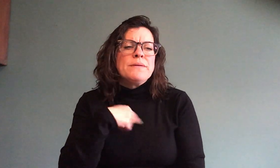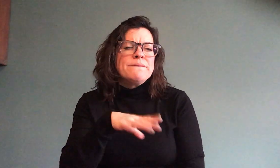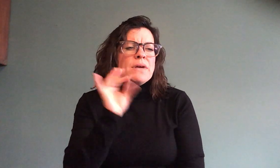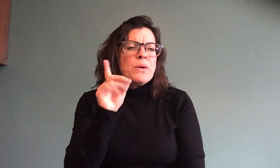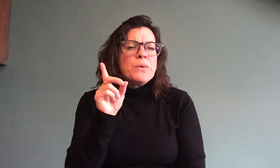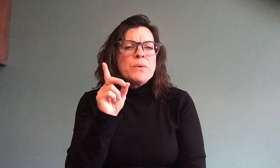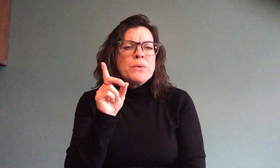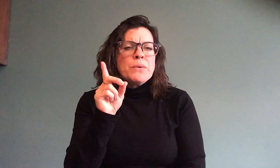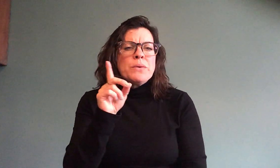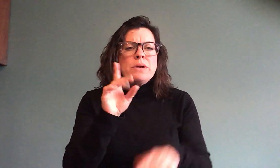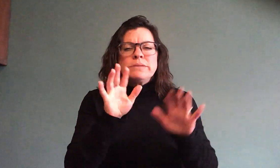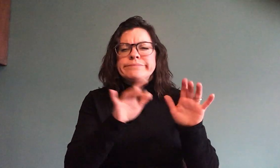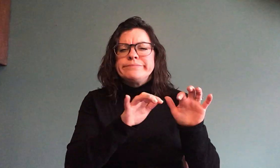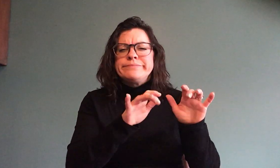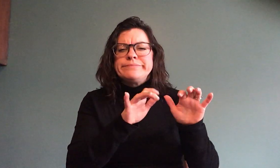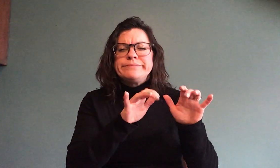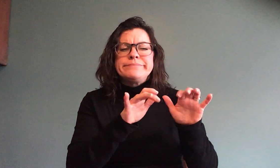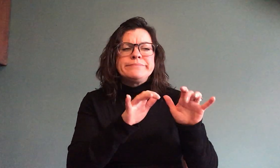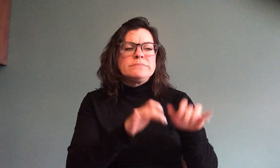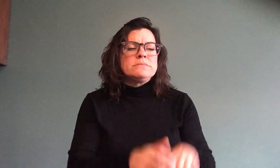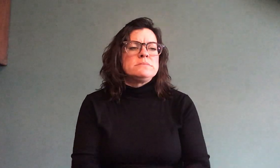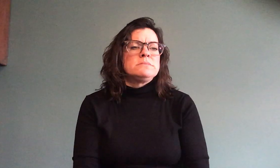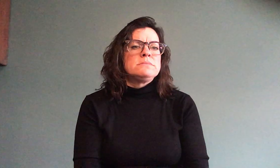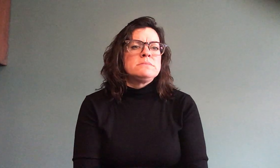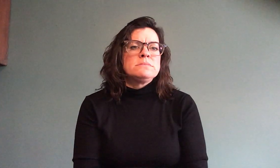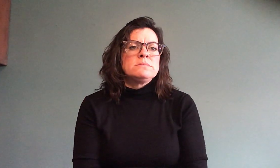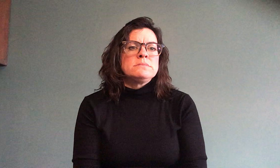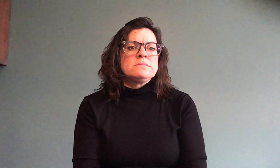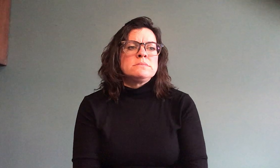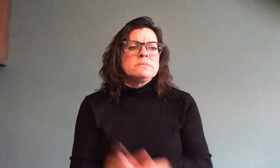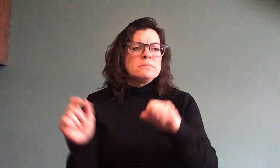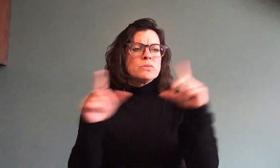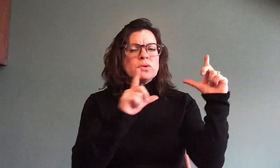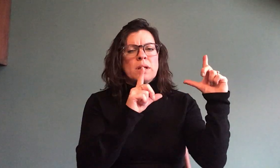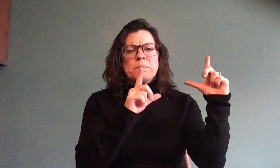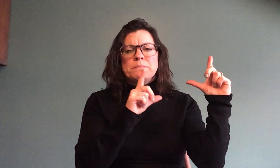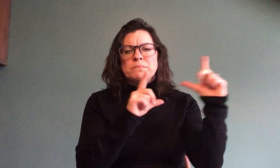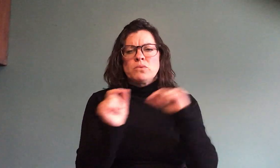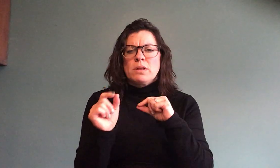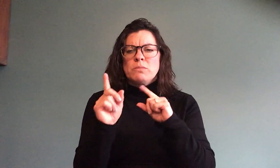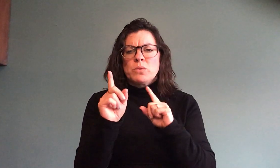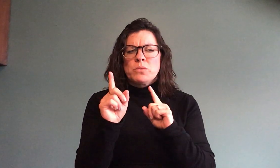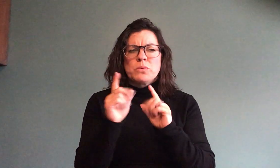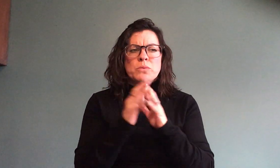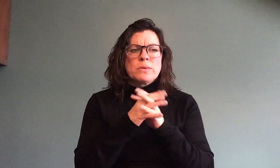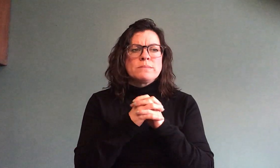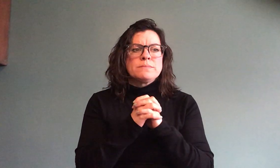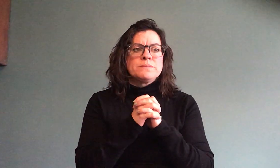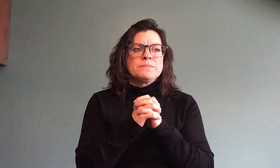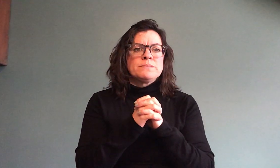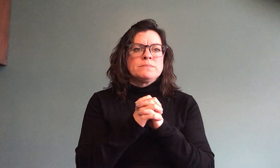Okay, let me bring this up. Let me go here.